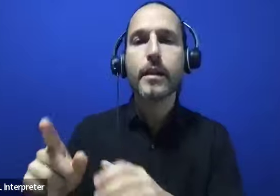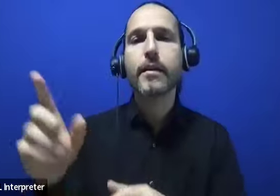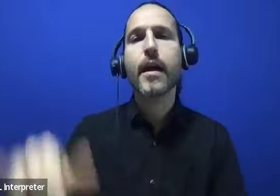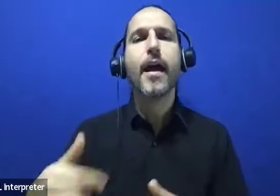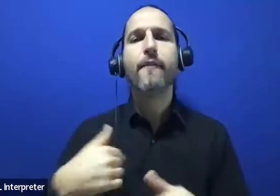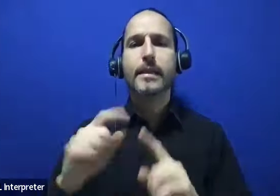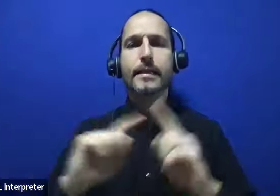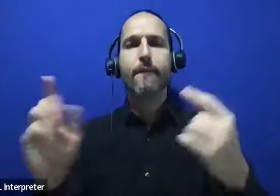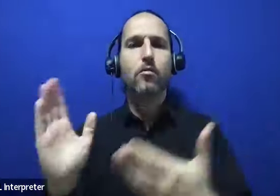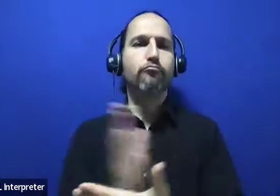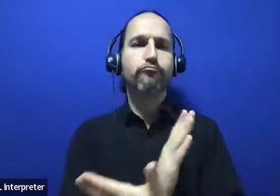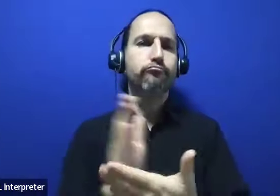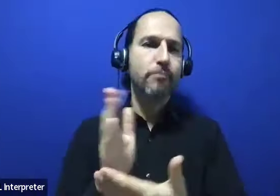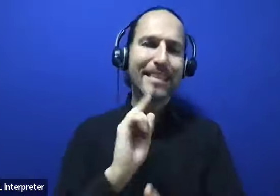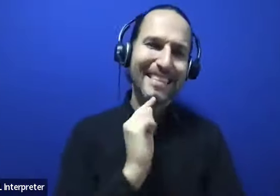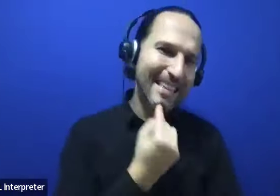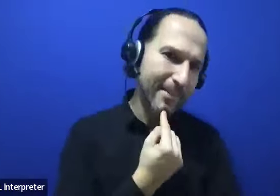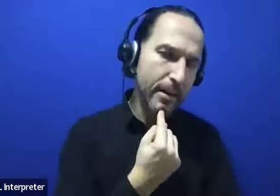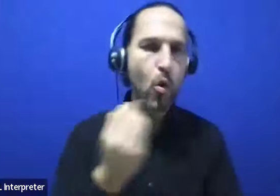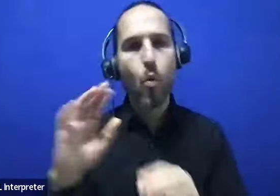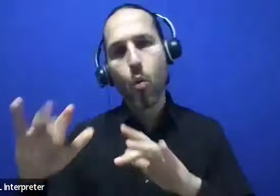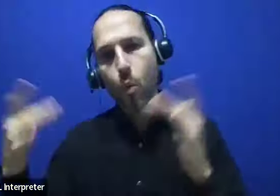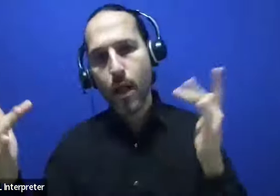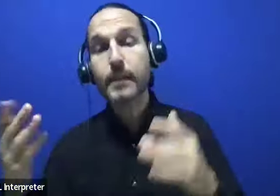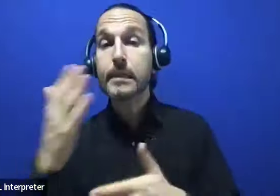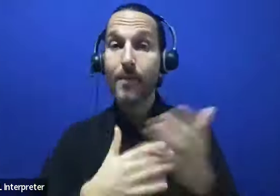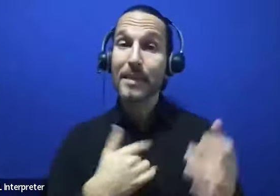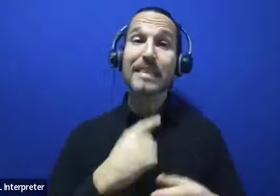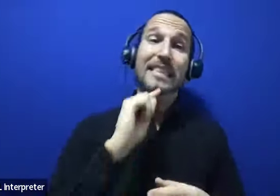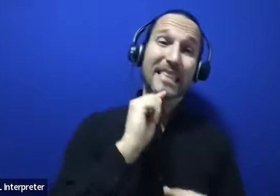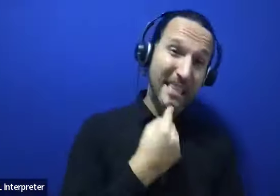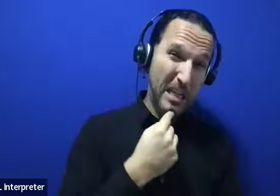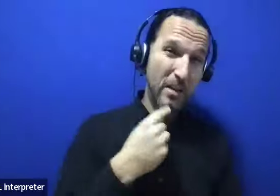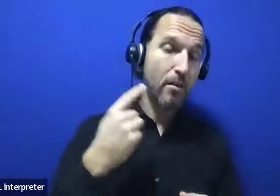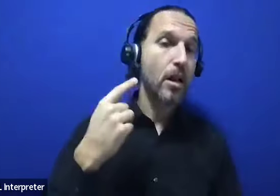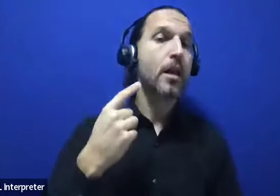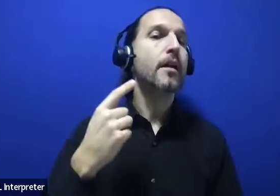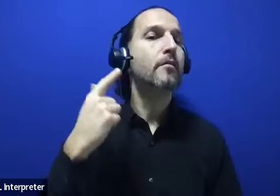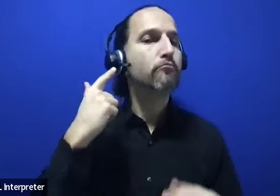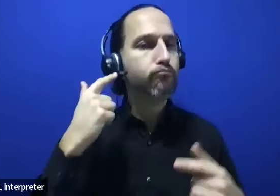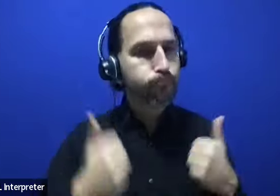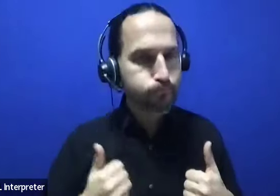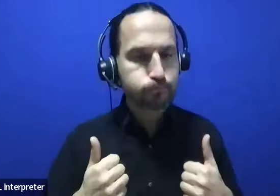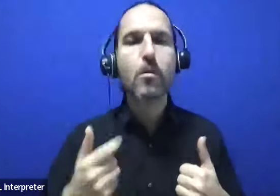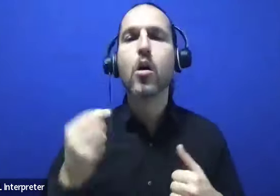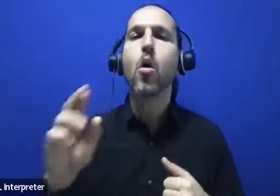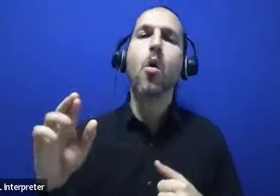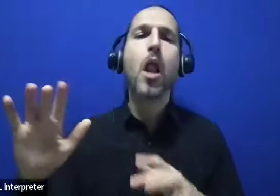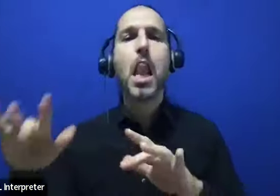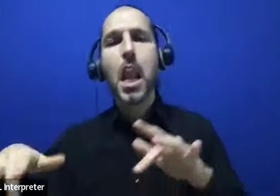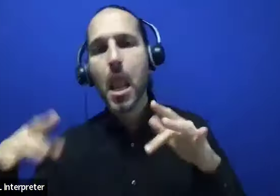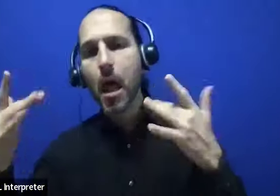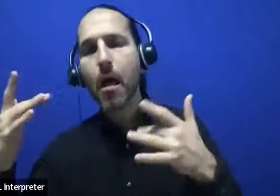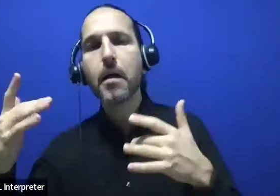degree of severity. So for example, one might have profound hearing loss or mild hearing loss, or maybe no